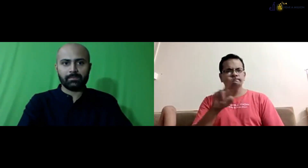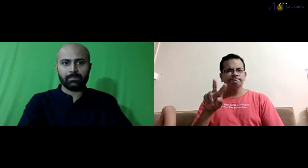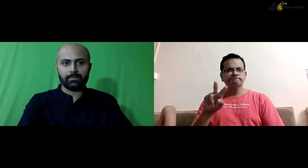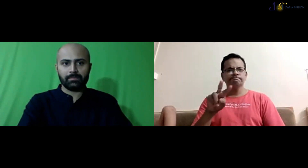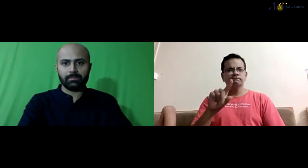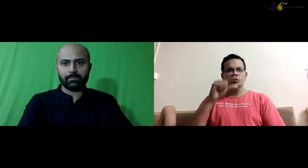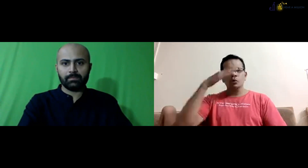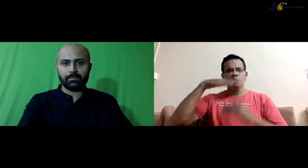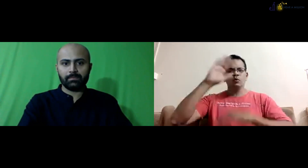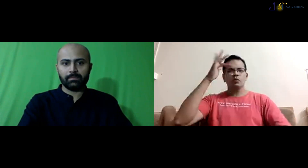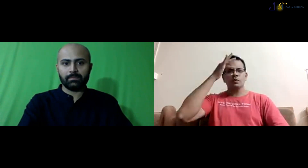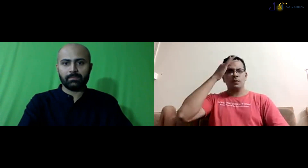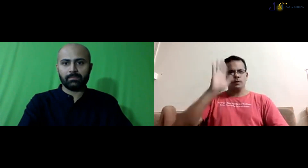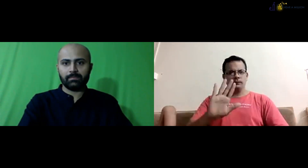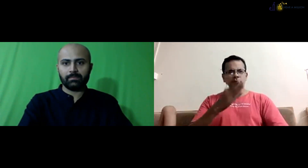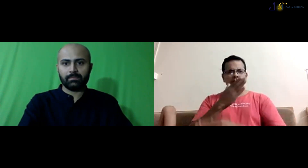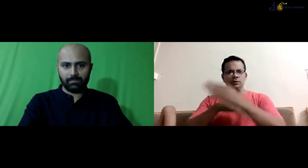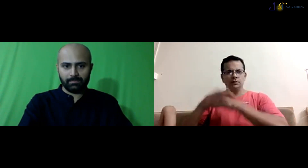hand?